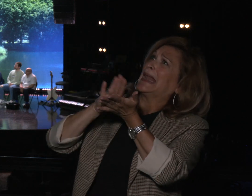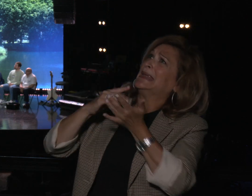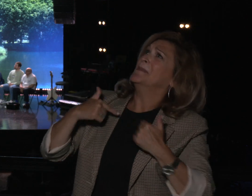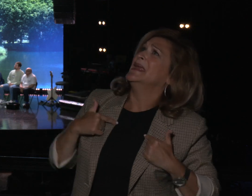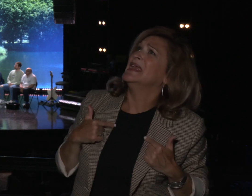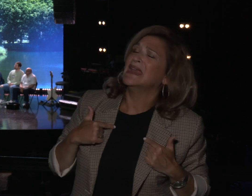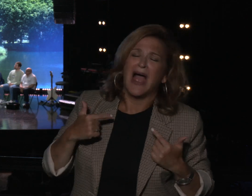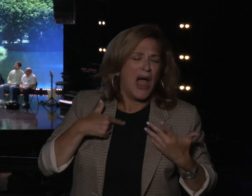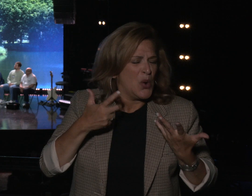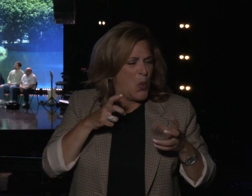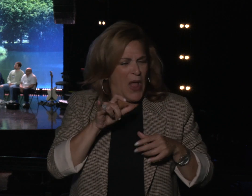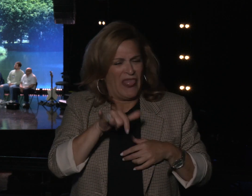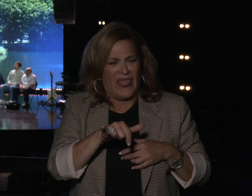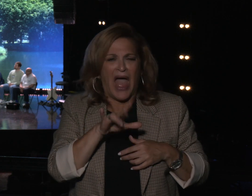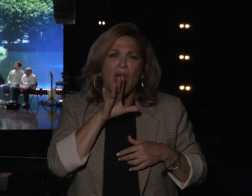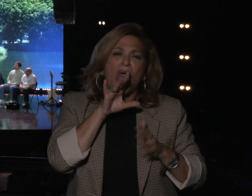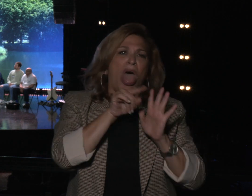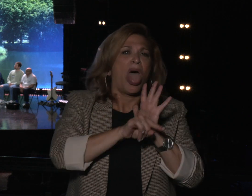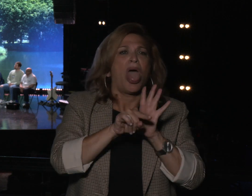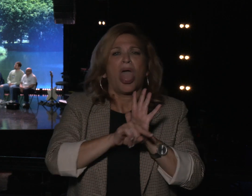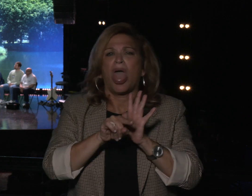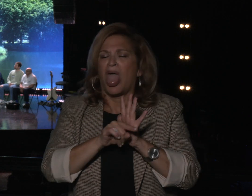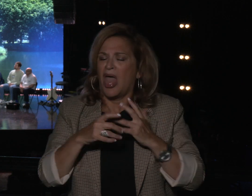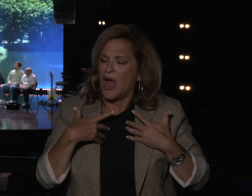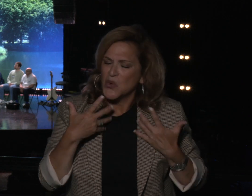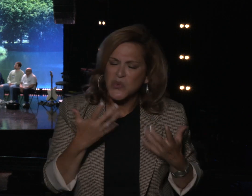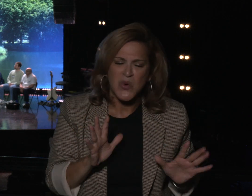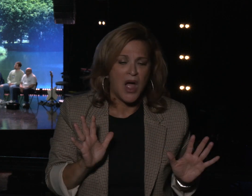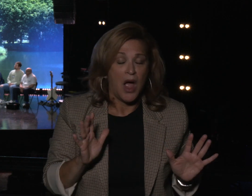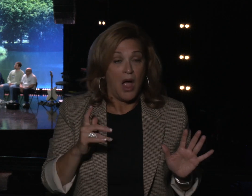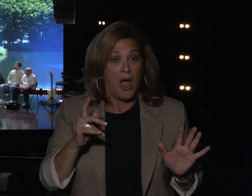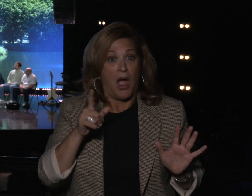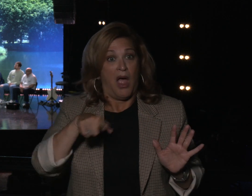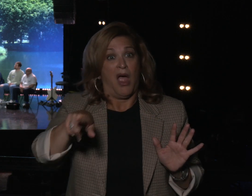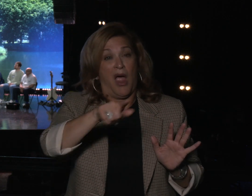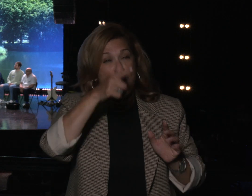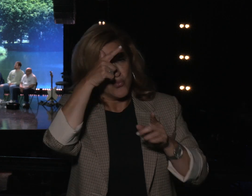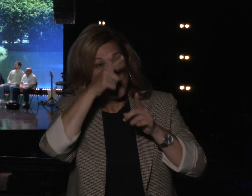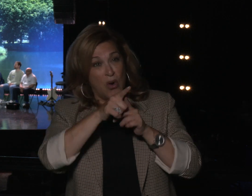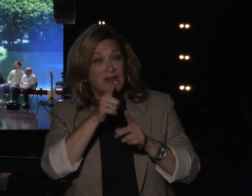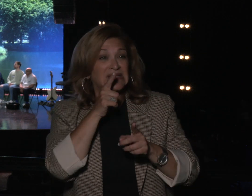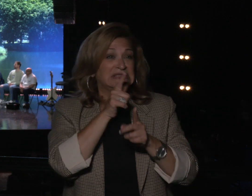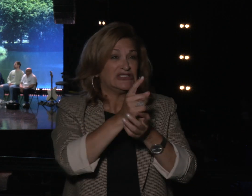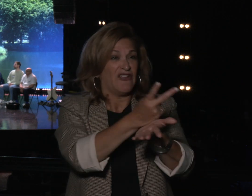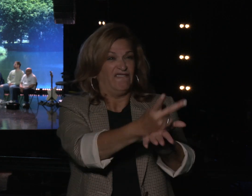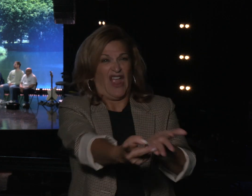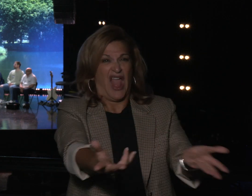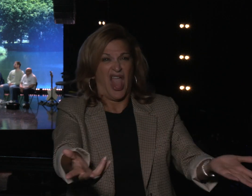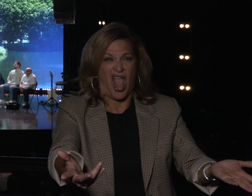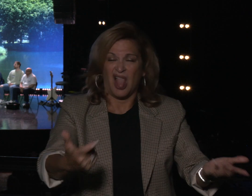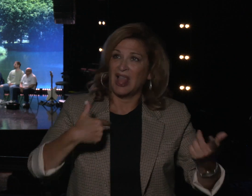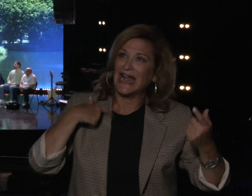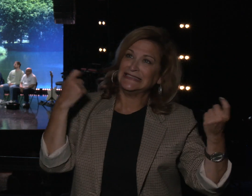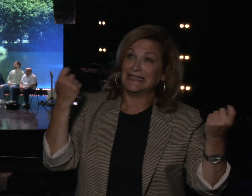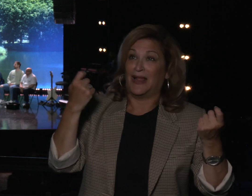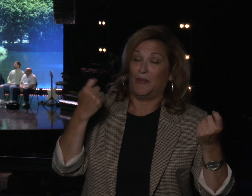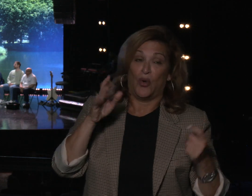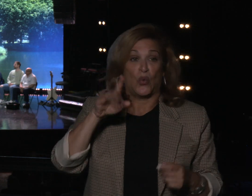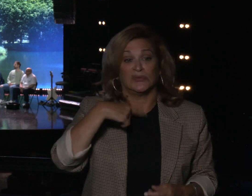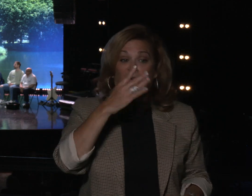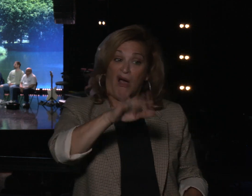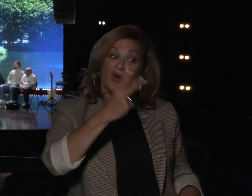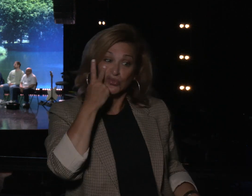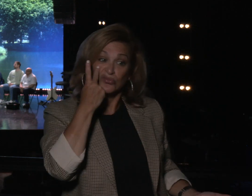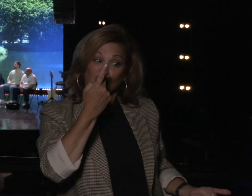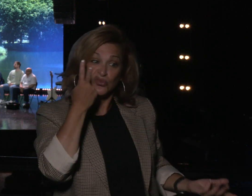I don't want to do that anymore. I want to declare I'm not going to celebrate my brother's failure. I'm not going to tell my sister I told you so. I'm not going to